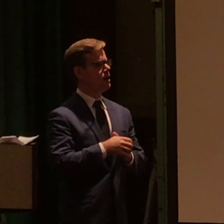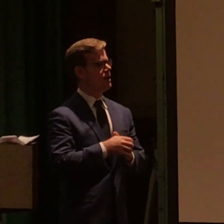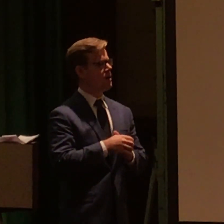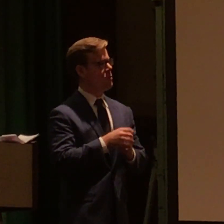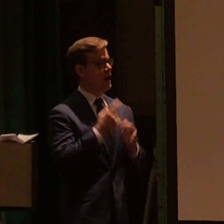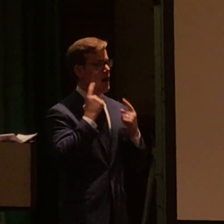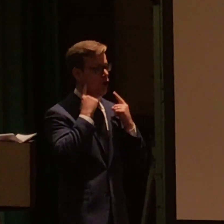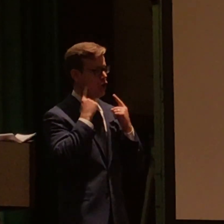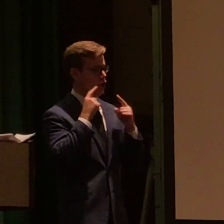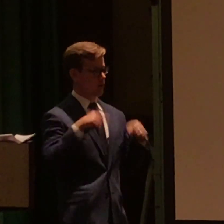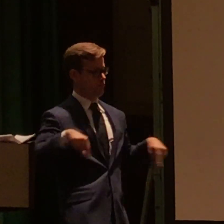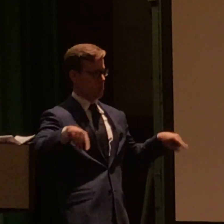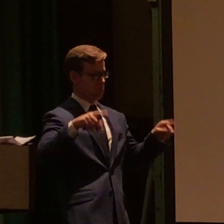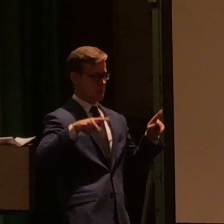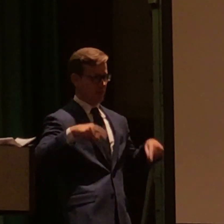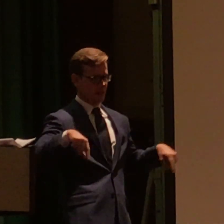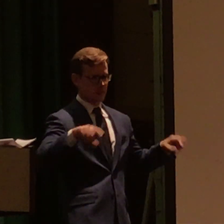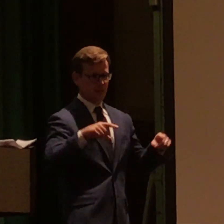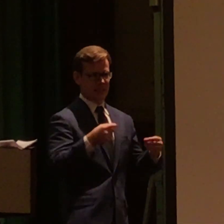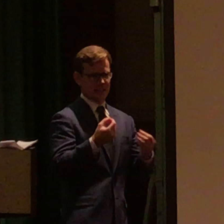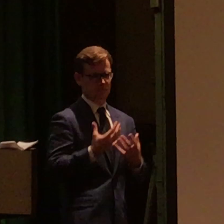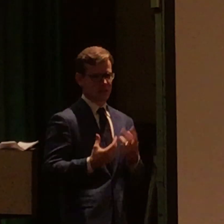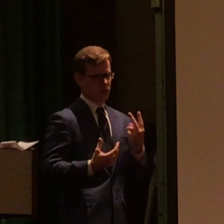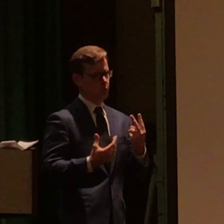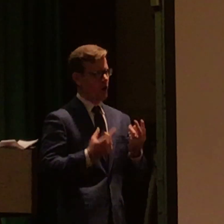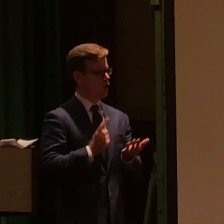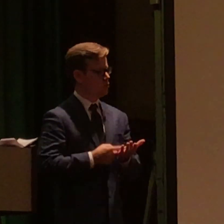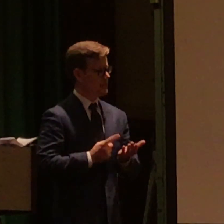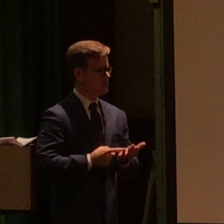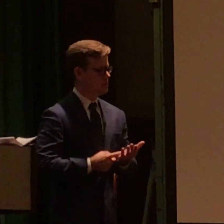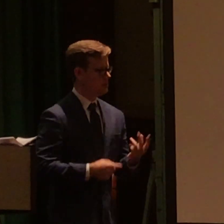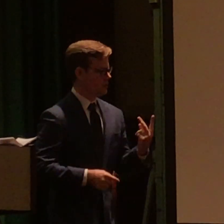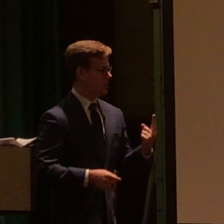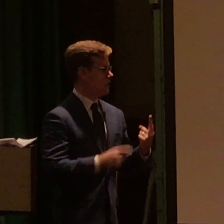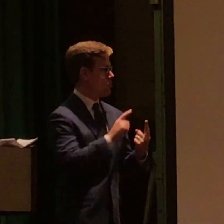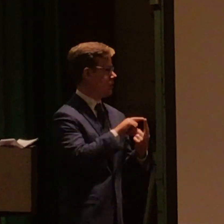I haven't been able to get a straight answer. But what I've heard through the